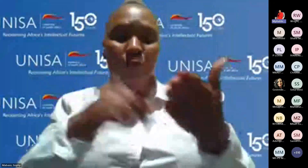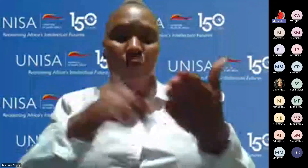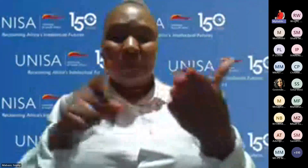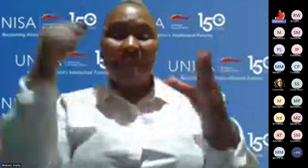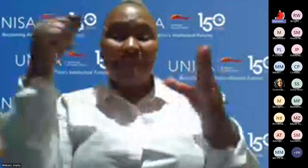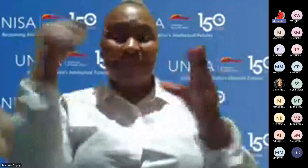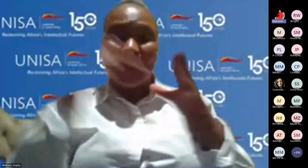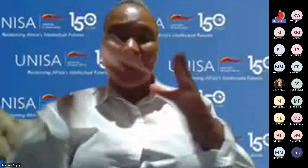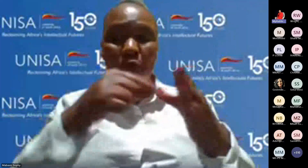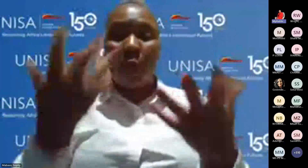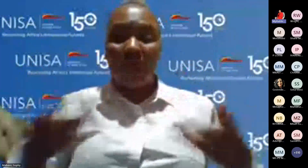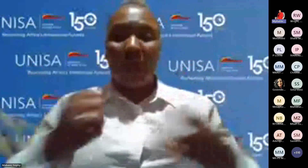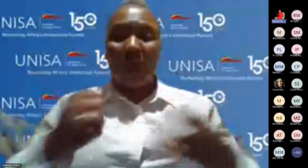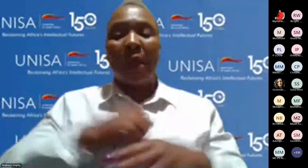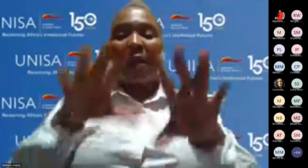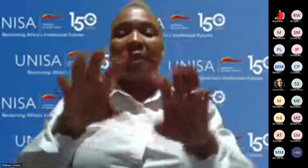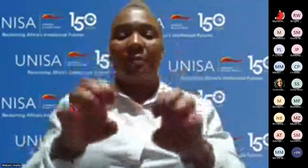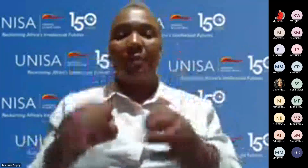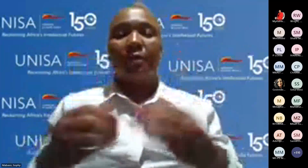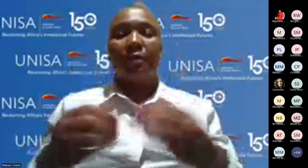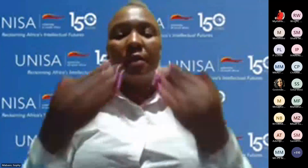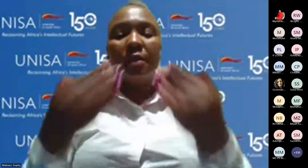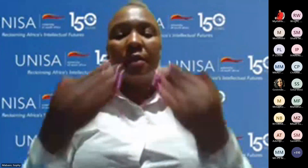My Exams. Thank you.